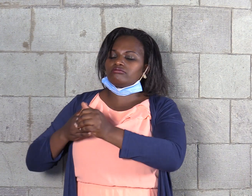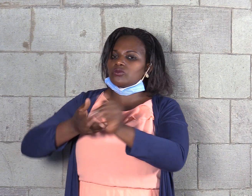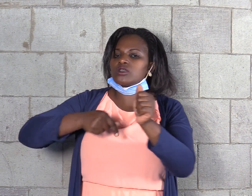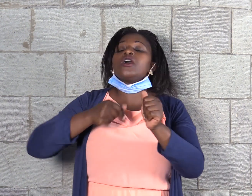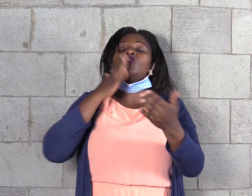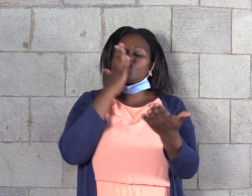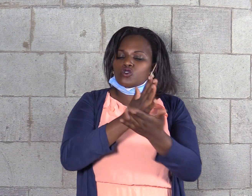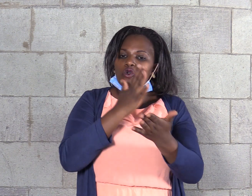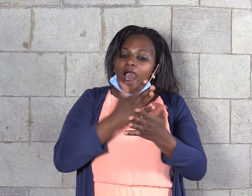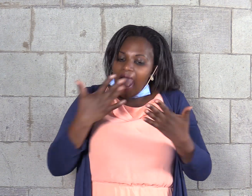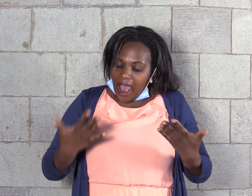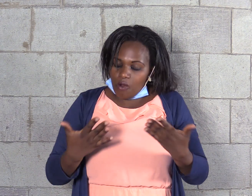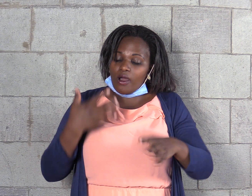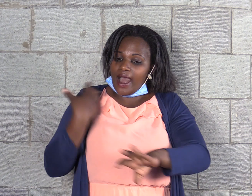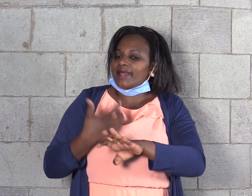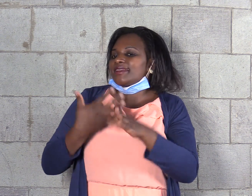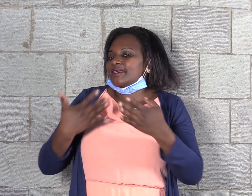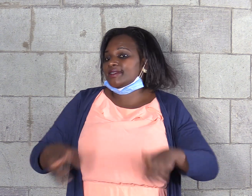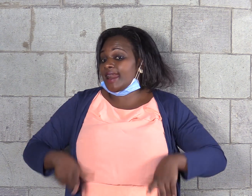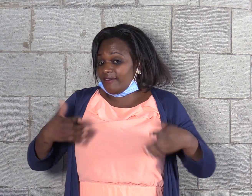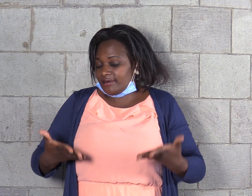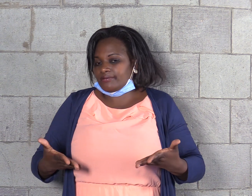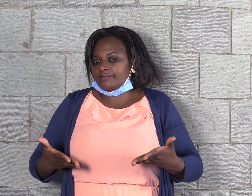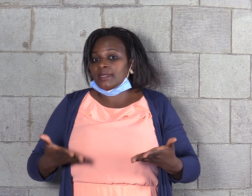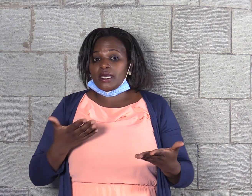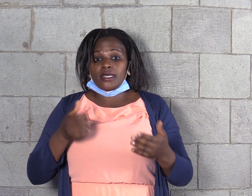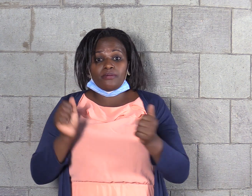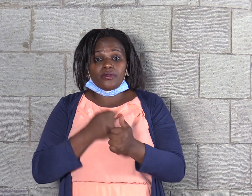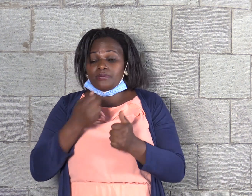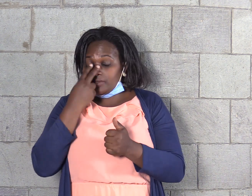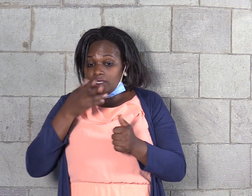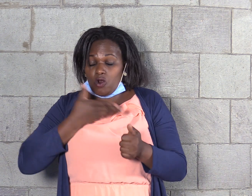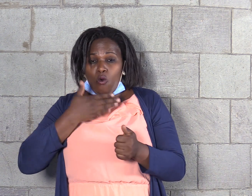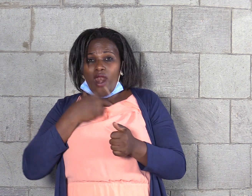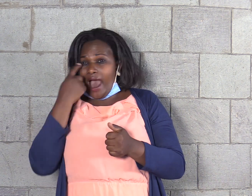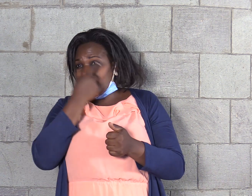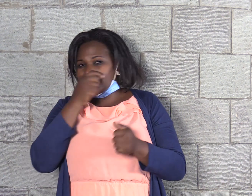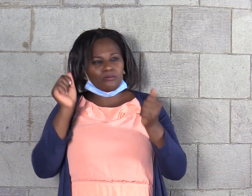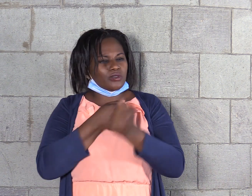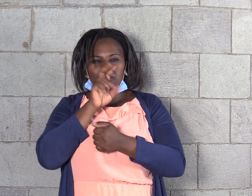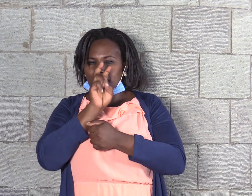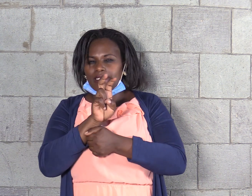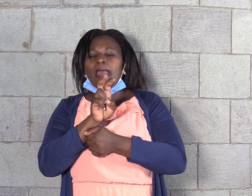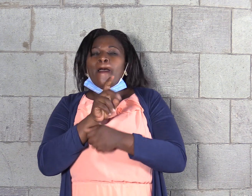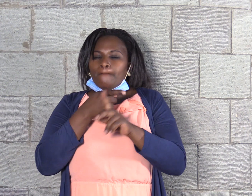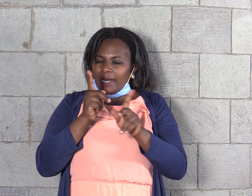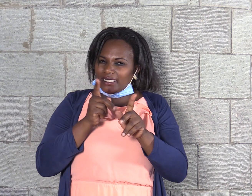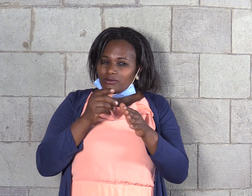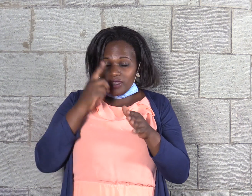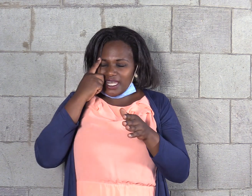how hard things are as by now, we may not see it in our own eyes. We may see like we are coming to an end, like the world is coming